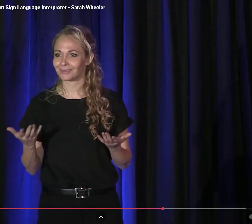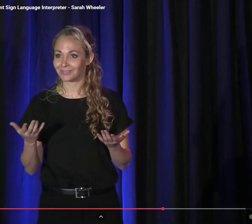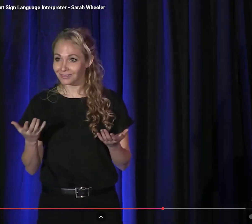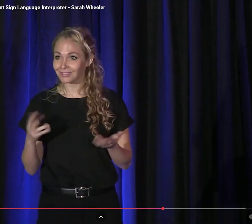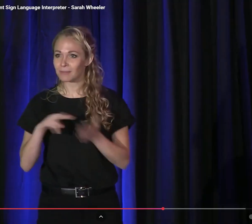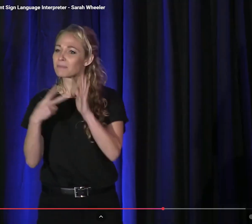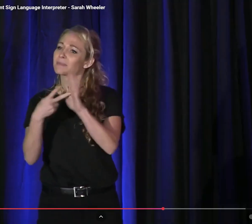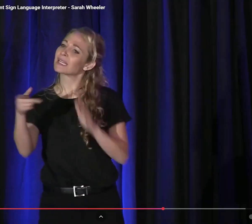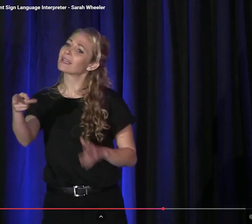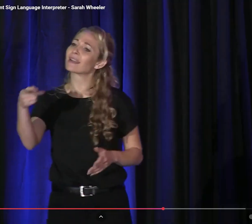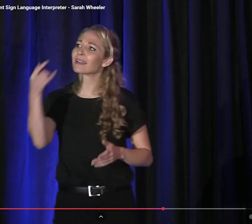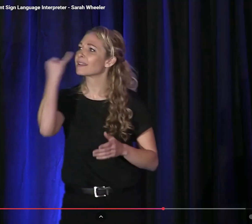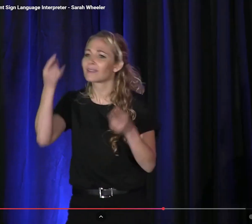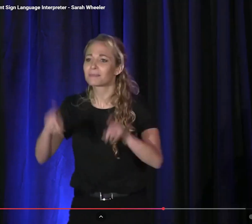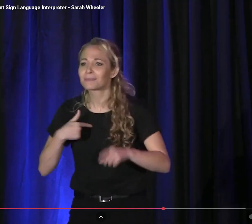So, how do you regulate emotions?